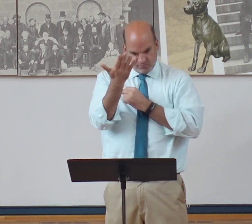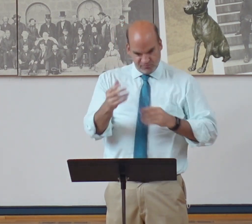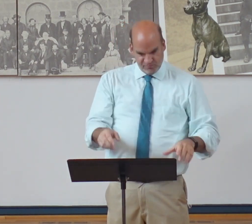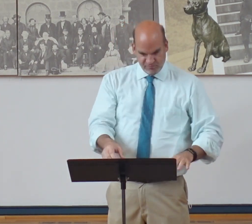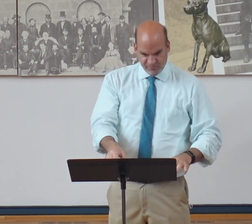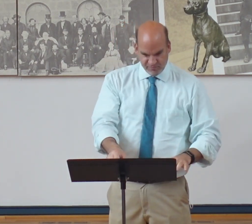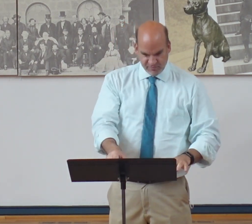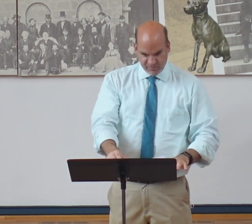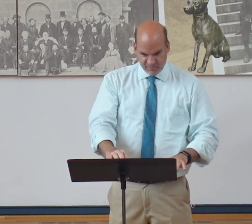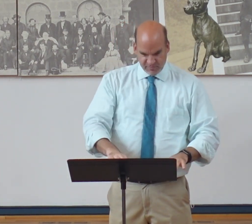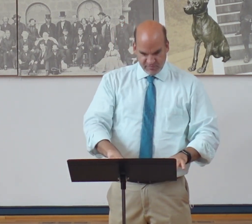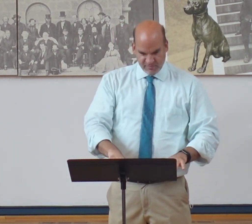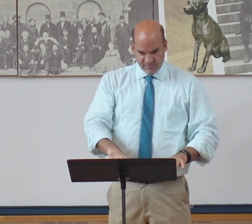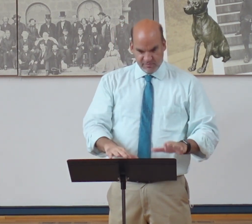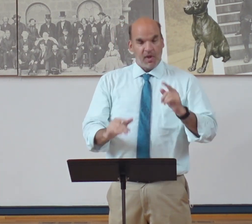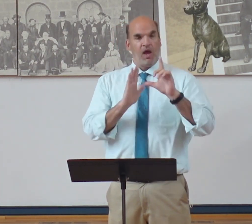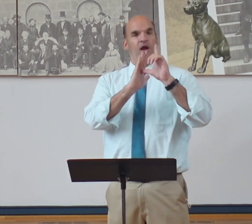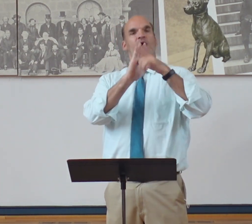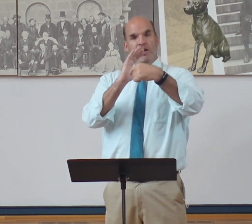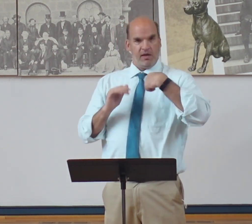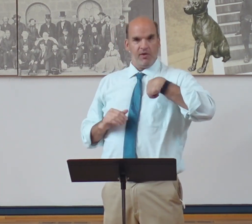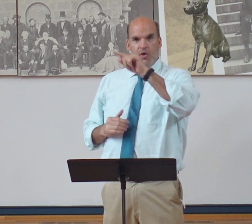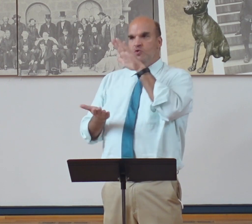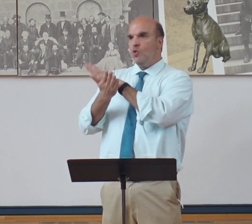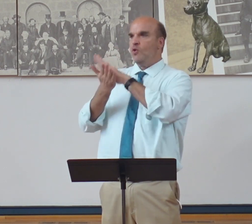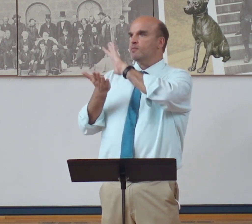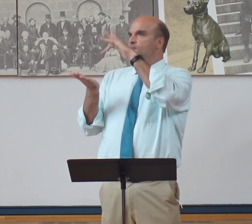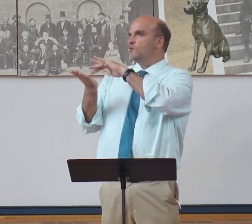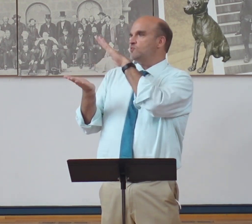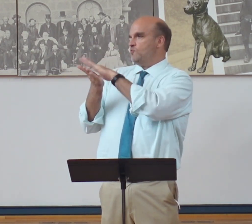So I knew a lot of Nancy through our conversations via TTY.